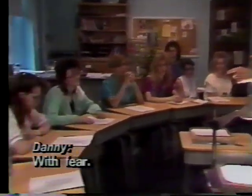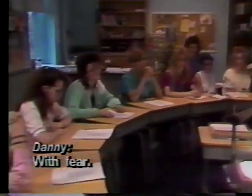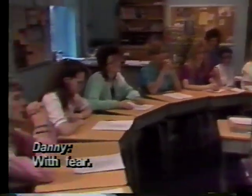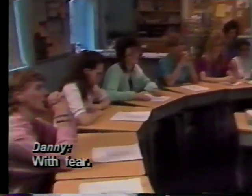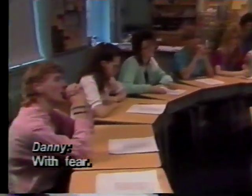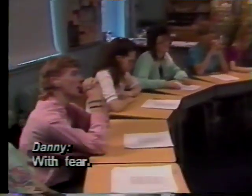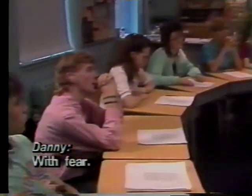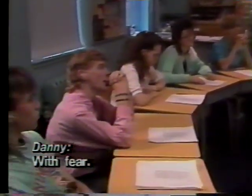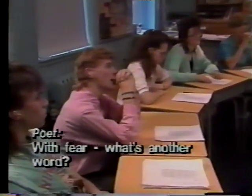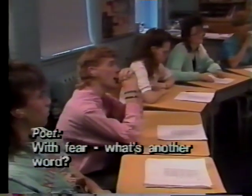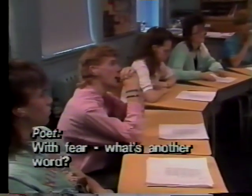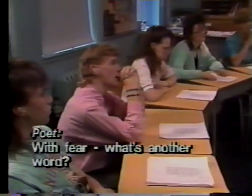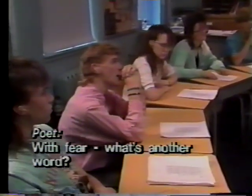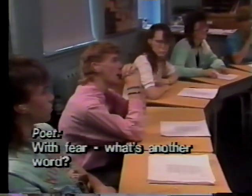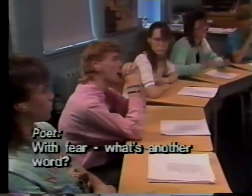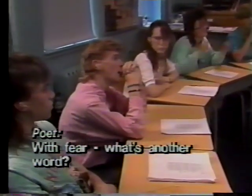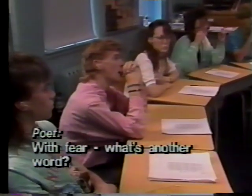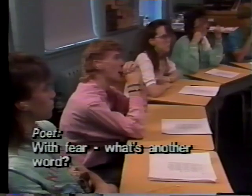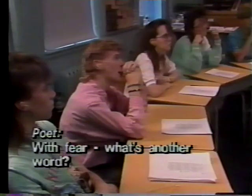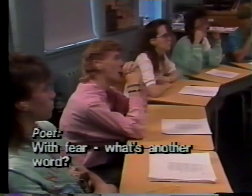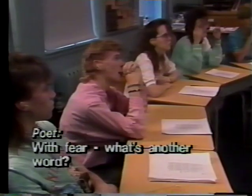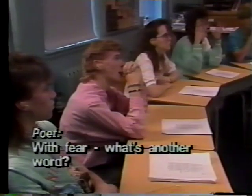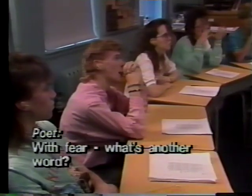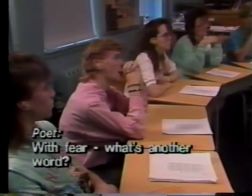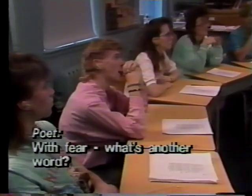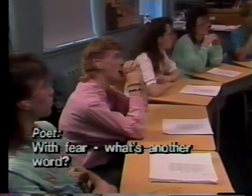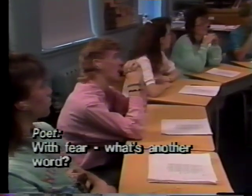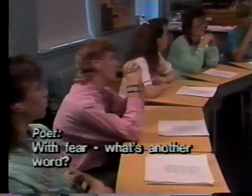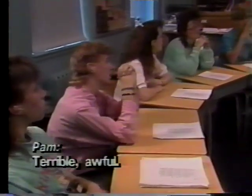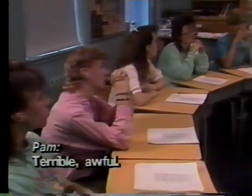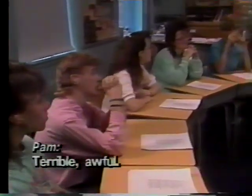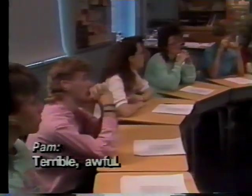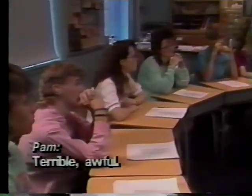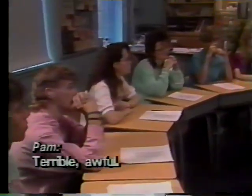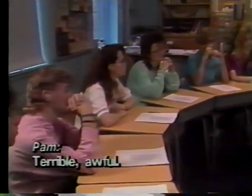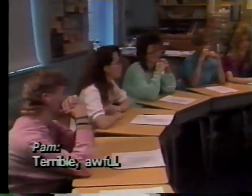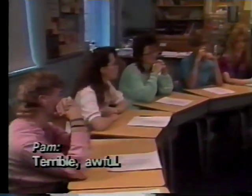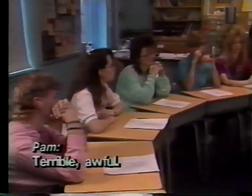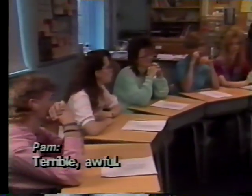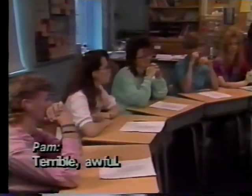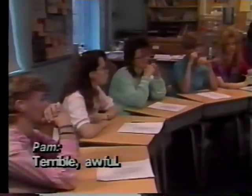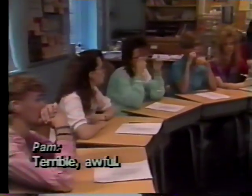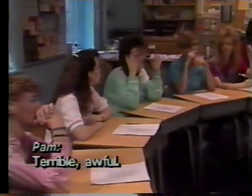With fear. Not another word. Terrible. Again.